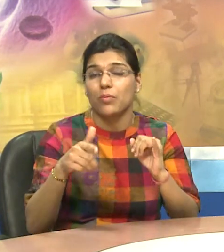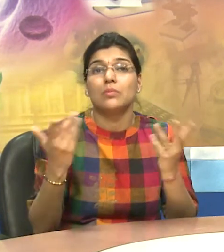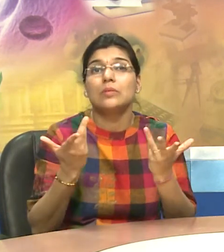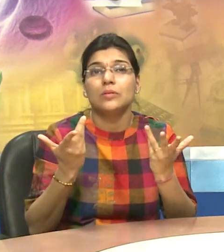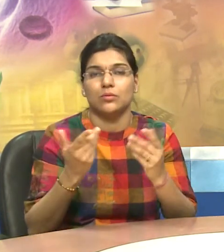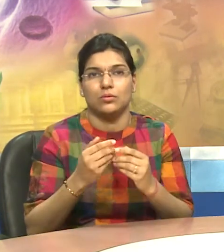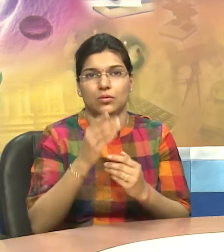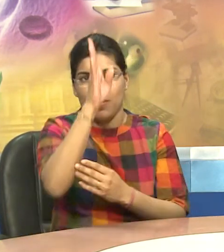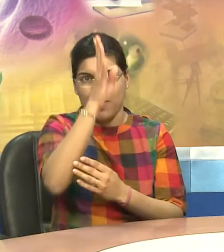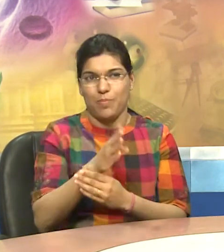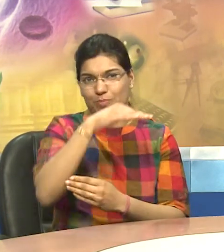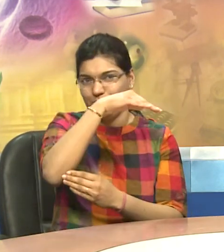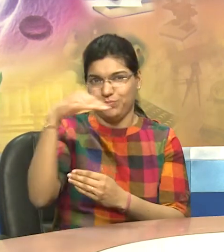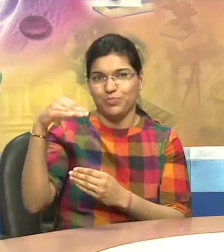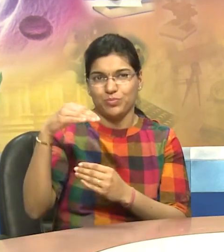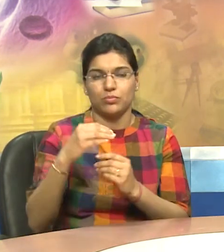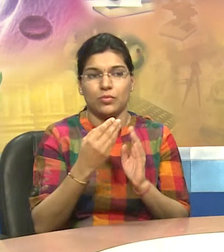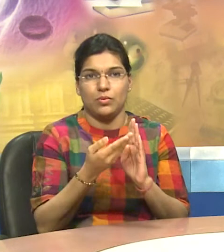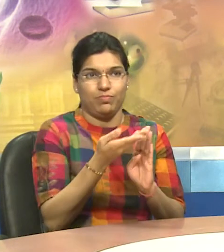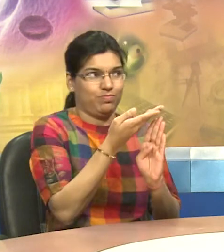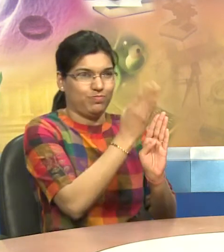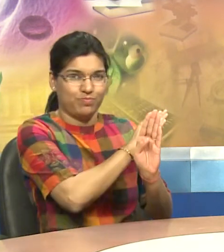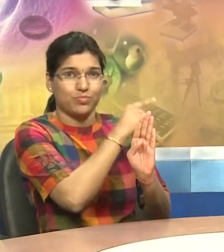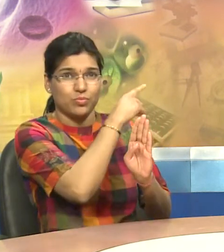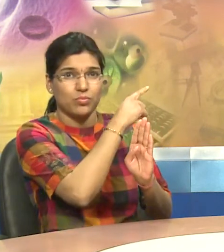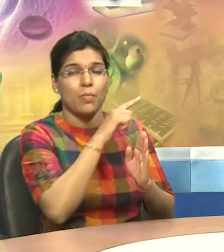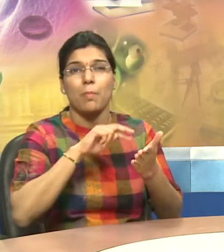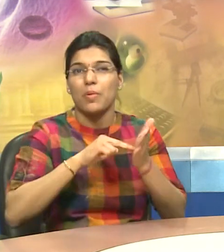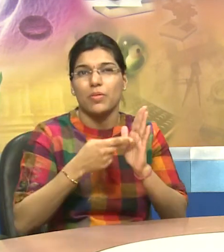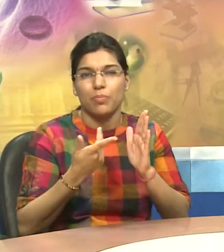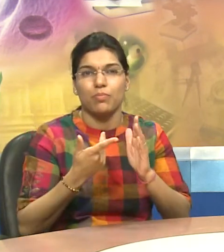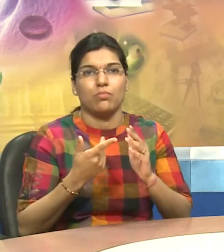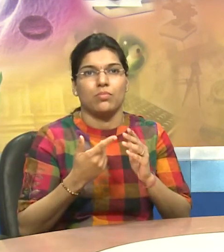noise pollution is bad. There is a table of